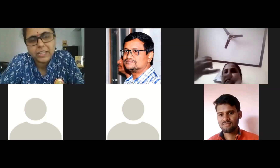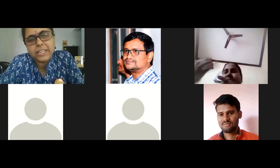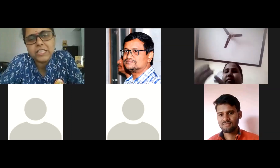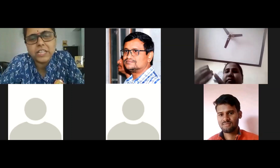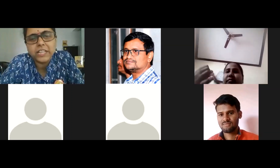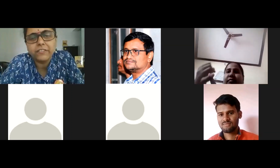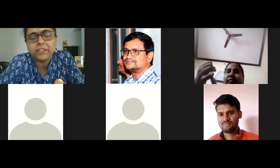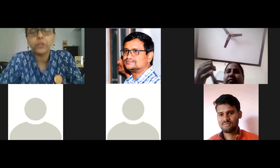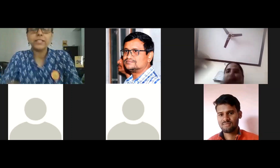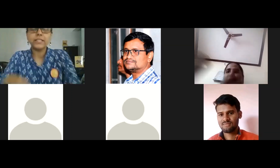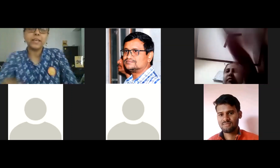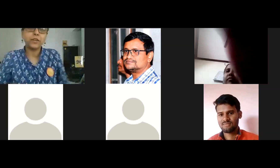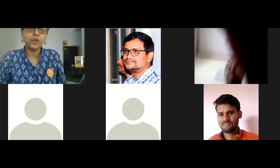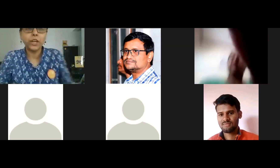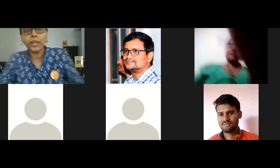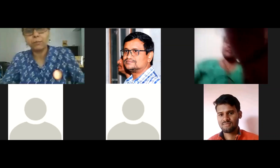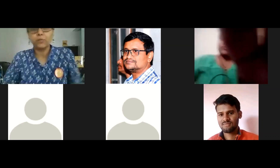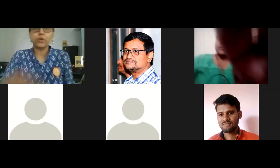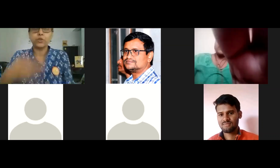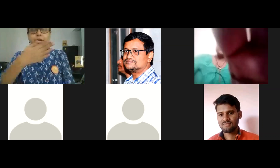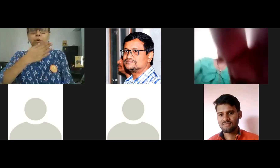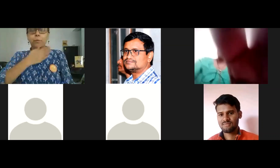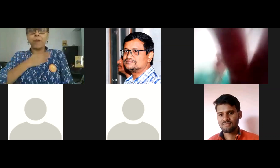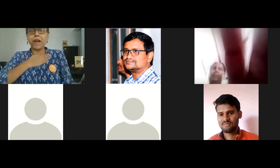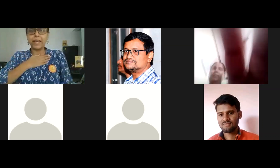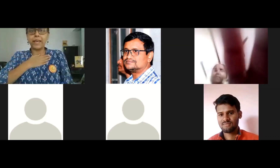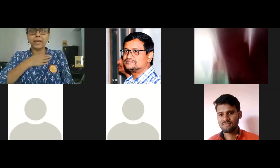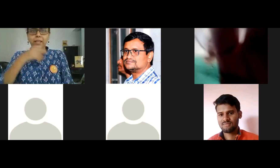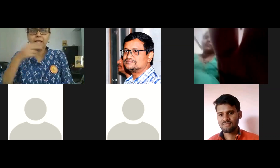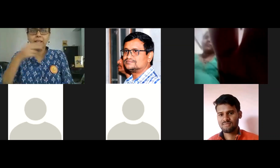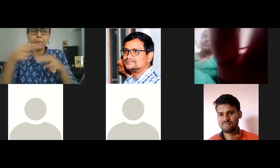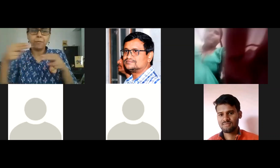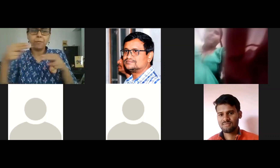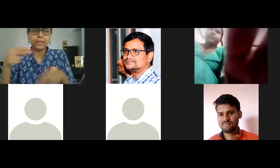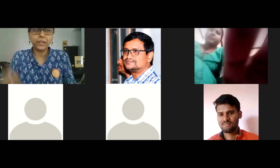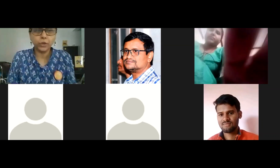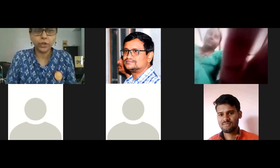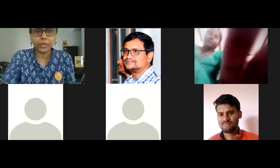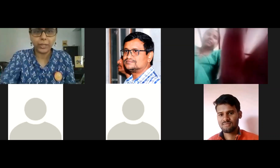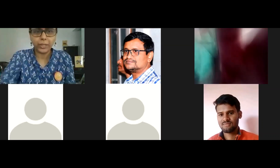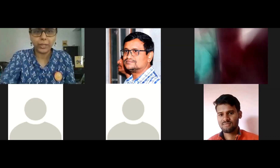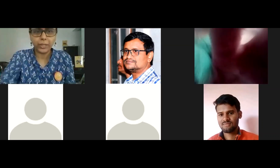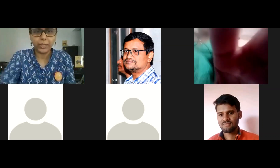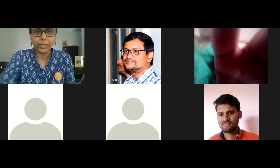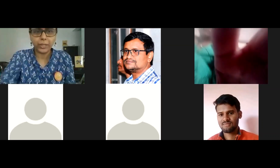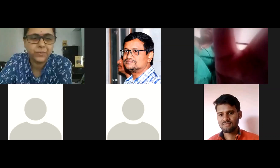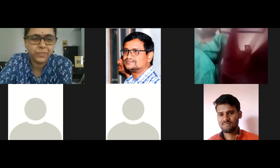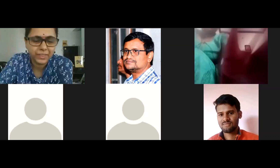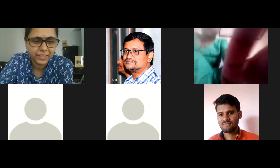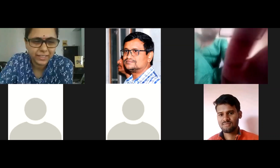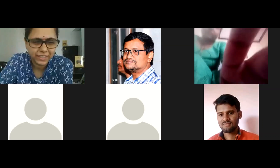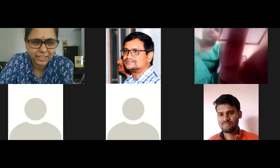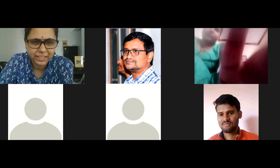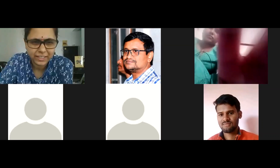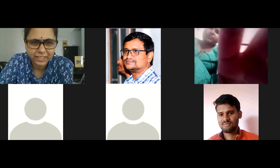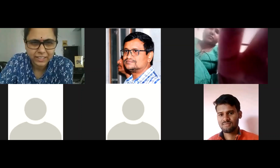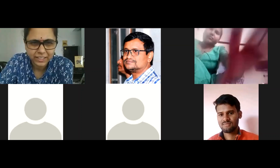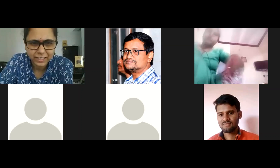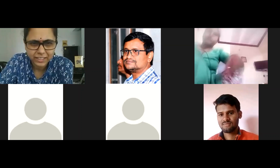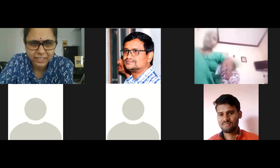Yes, Sridevi, you can say your name. So you can do my name and then do your name. Yours audio is mute.